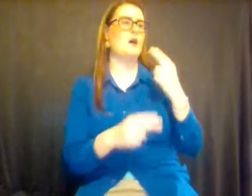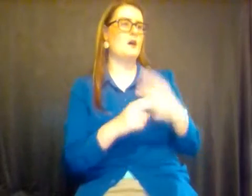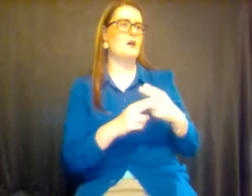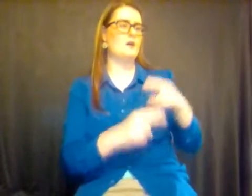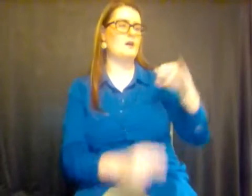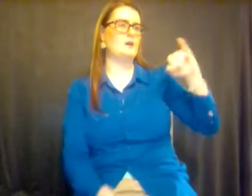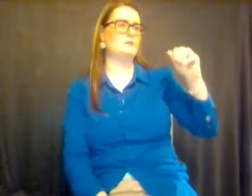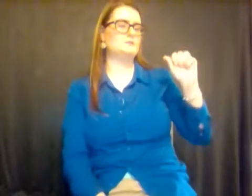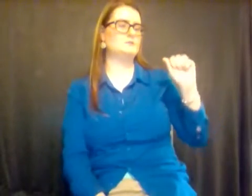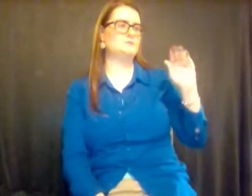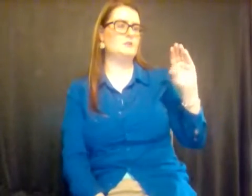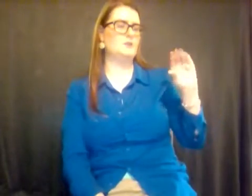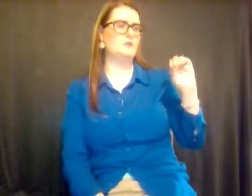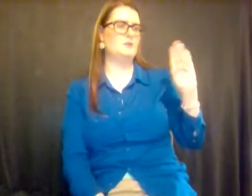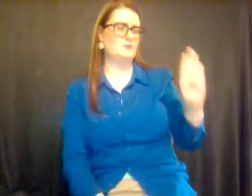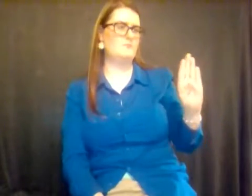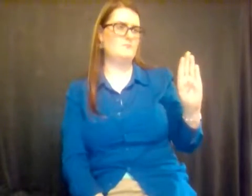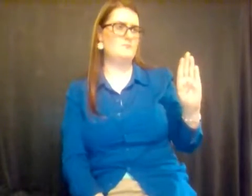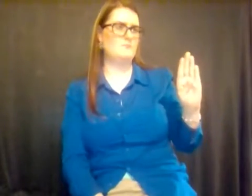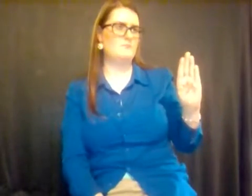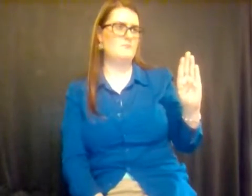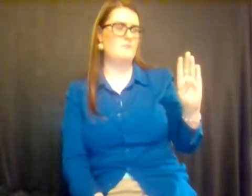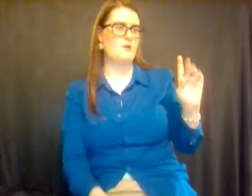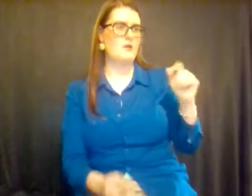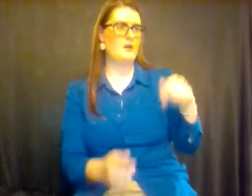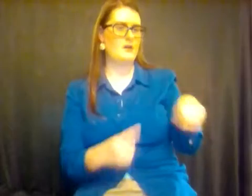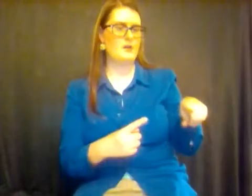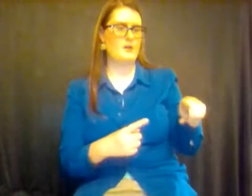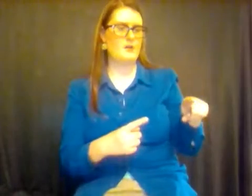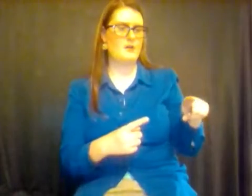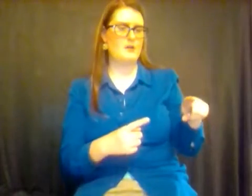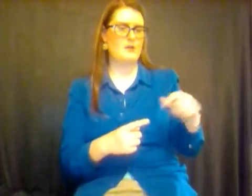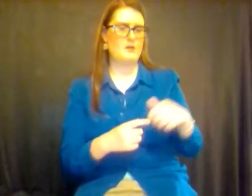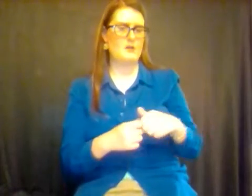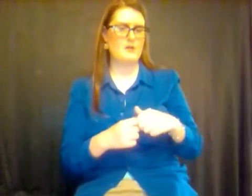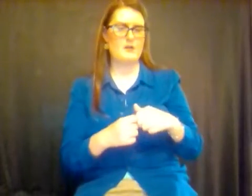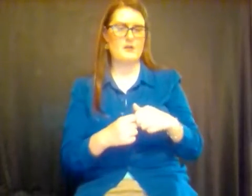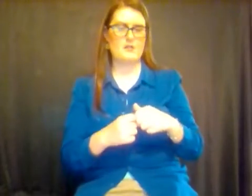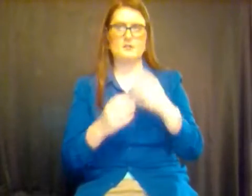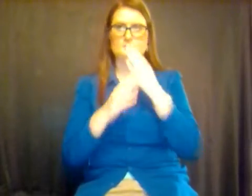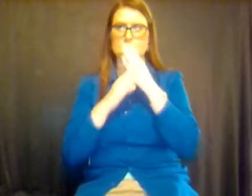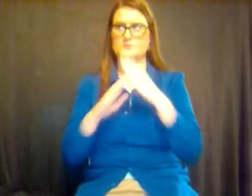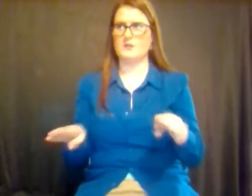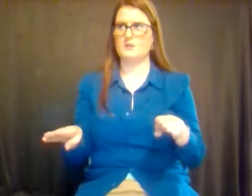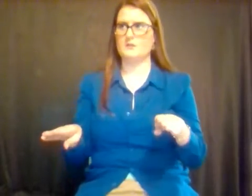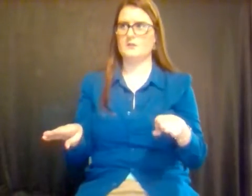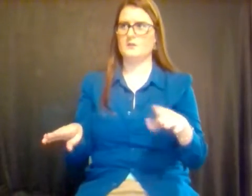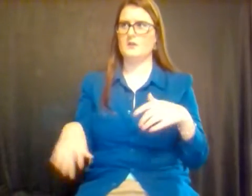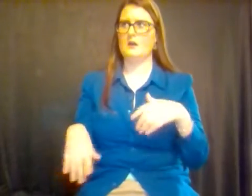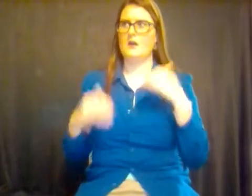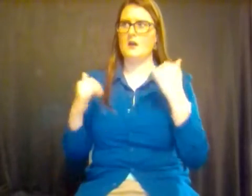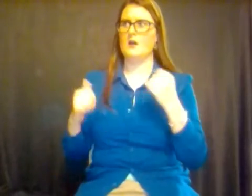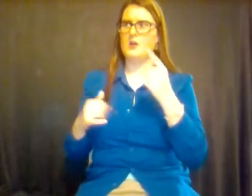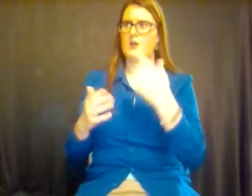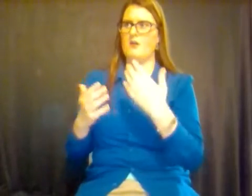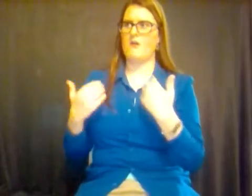Israel, because you have wrestled with God." And then he was gone. Jacob sat there wondering if this had been a dream